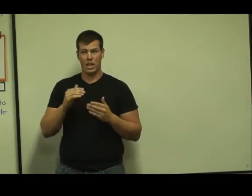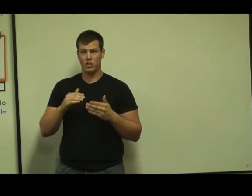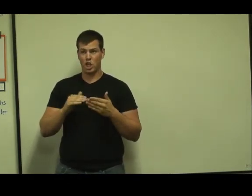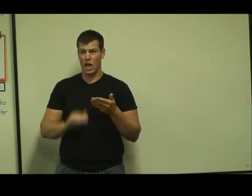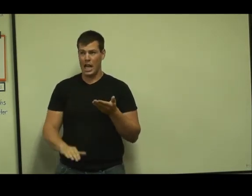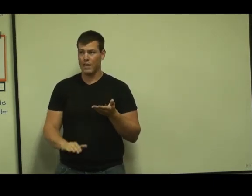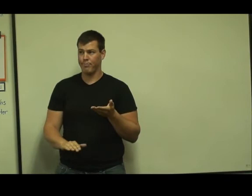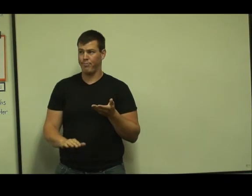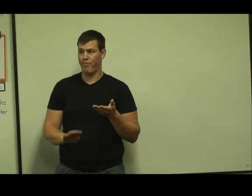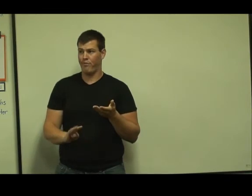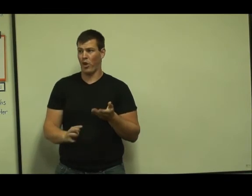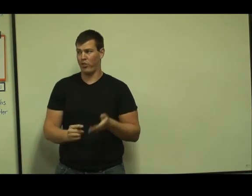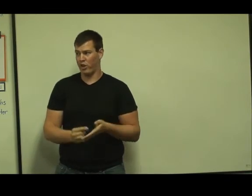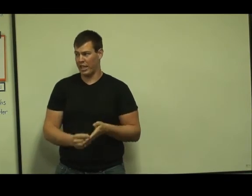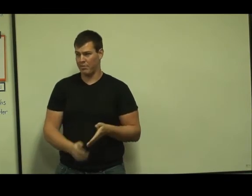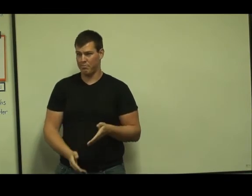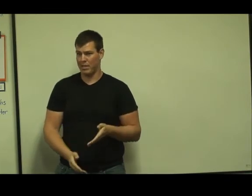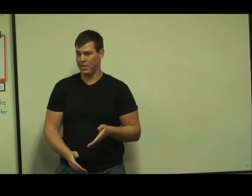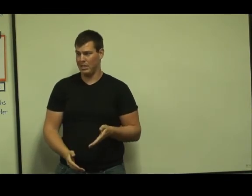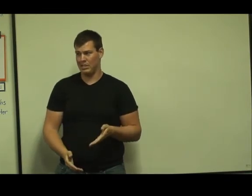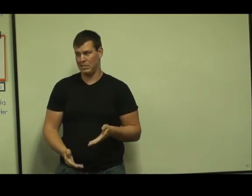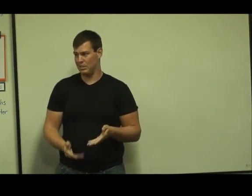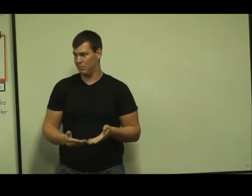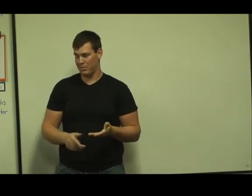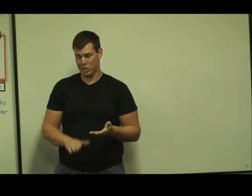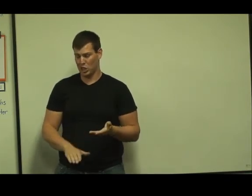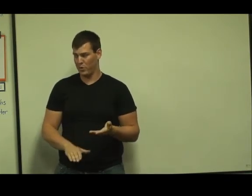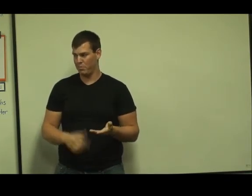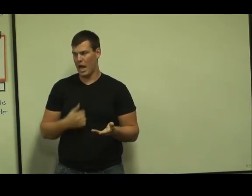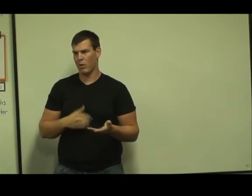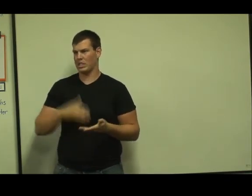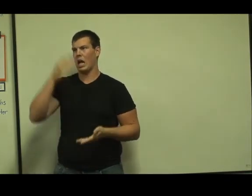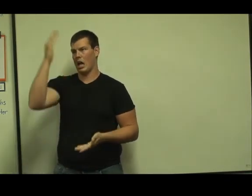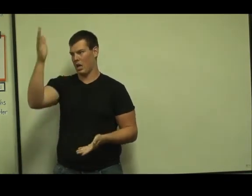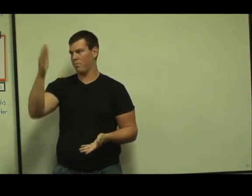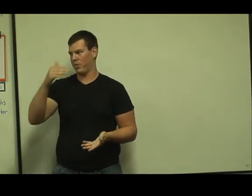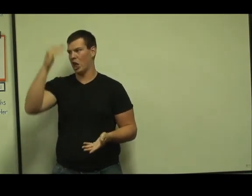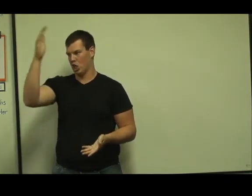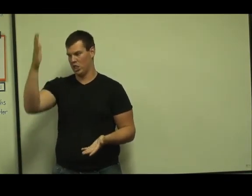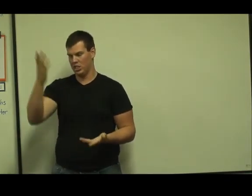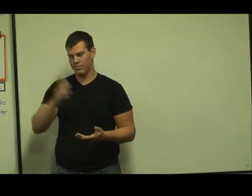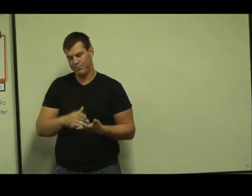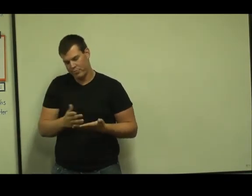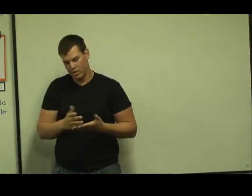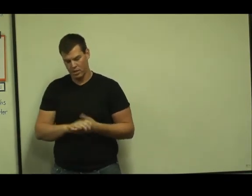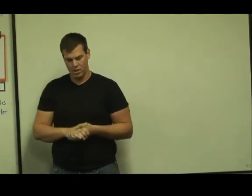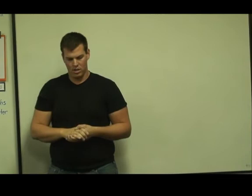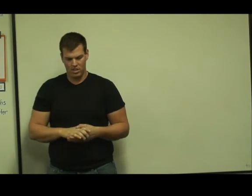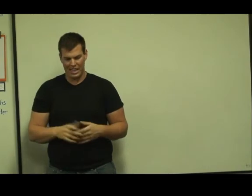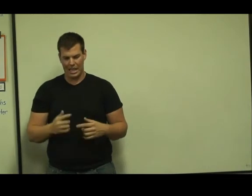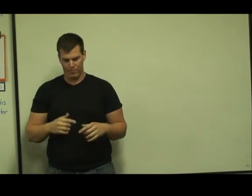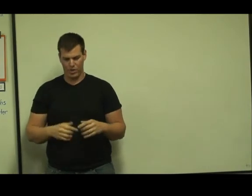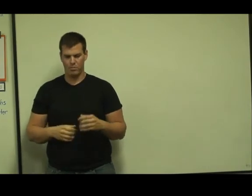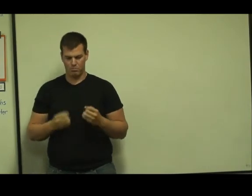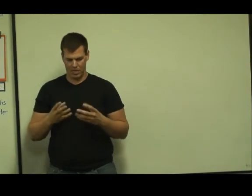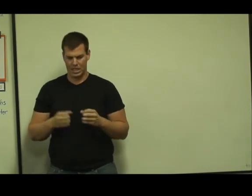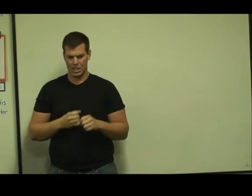level that I'm one grade, maybe so, but I was up there. That came from maybe it was